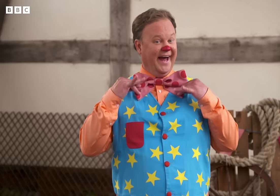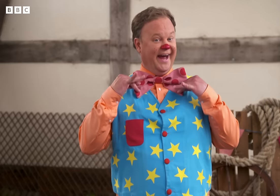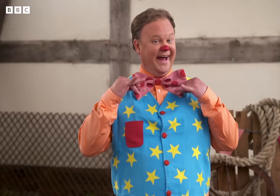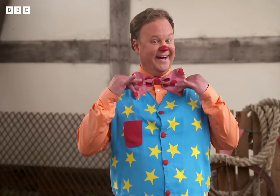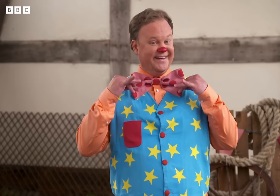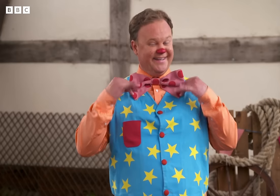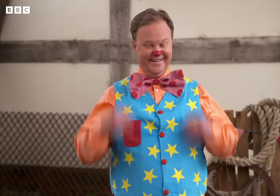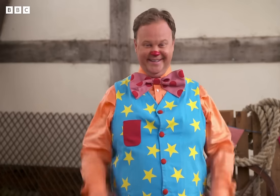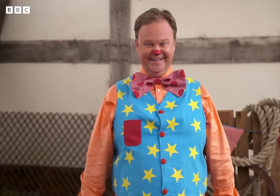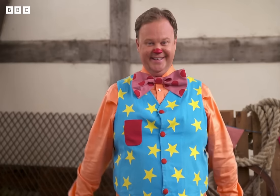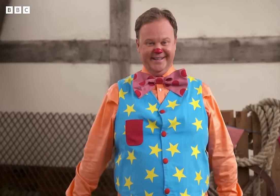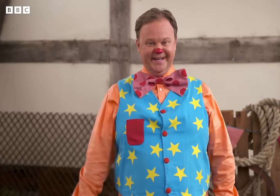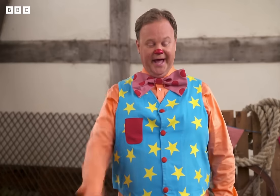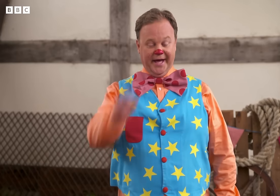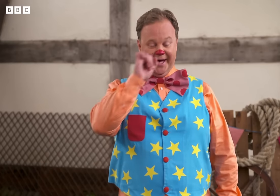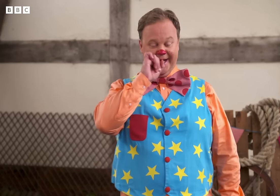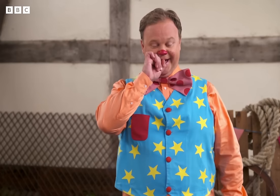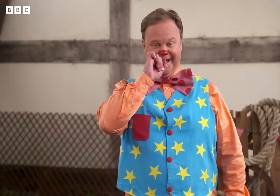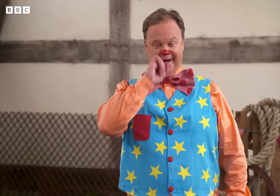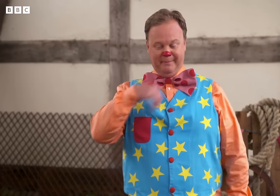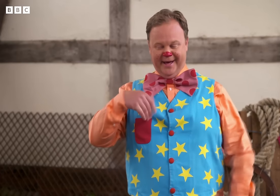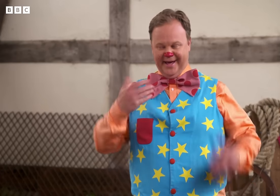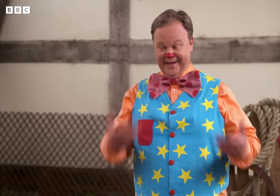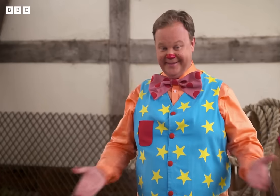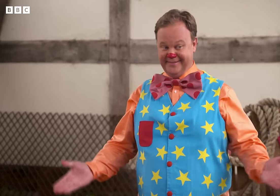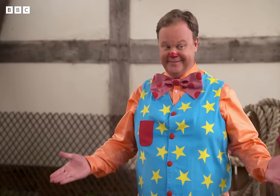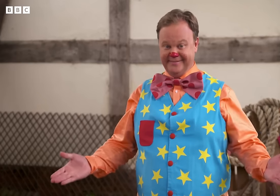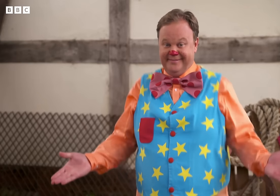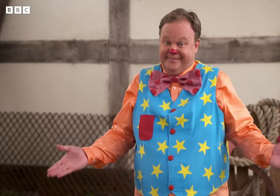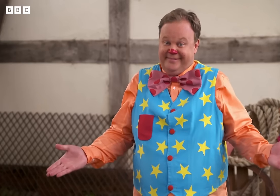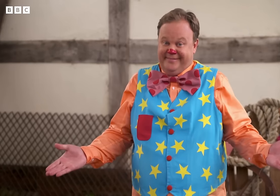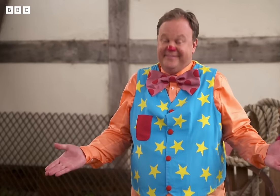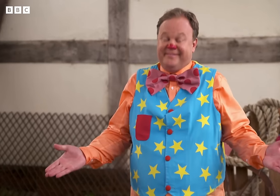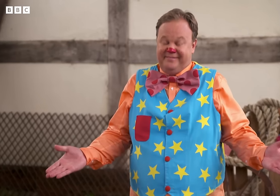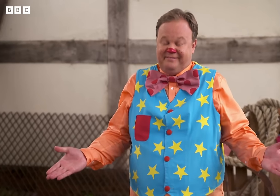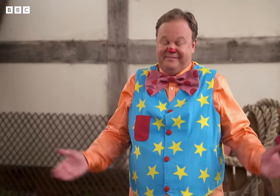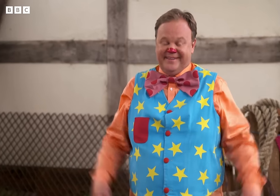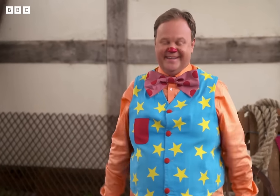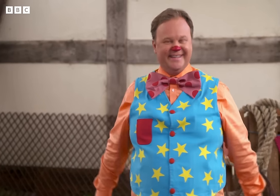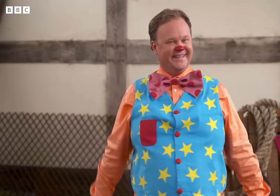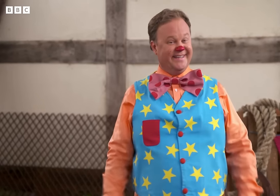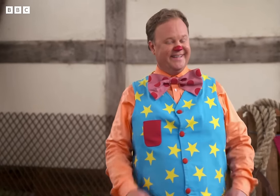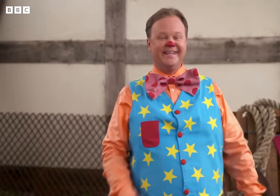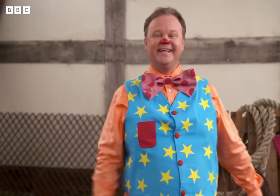Before you dance again, Mr. Tumble. Sorry, Old MacDonald. Please, could you show us a